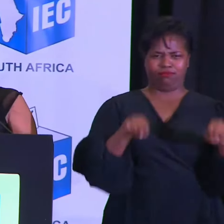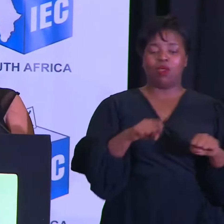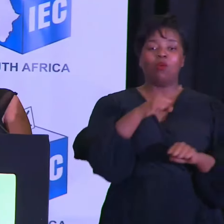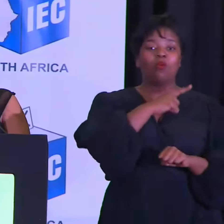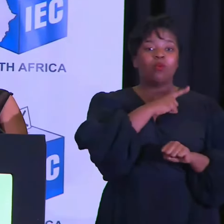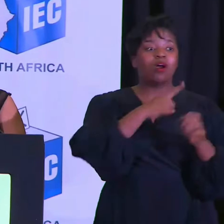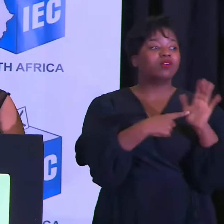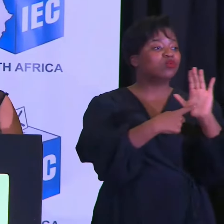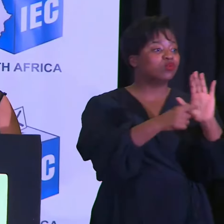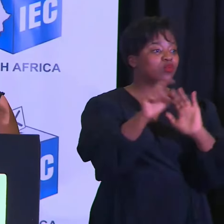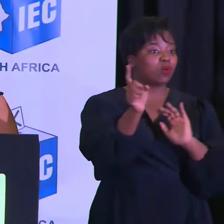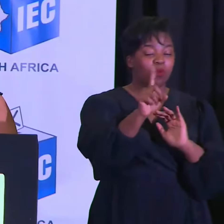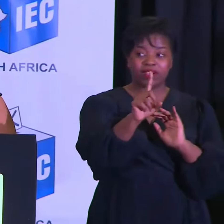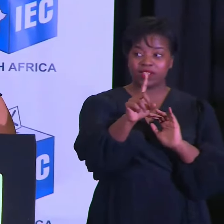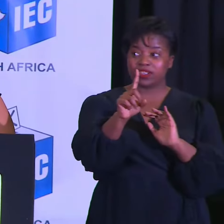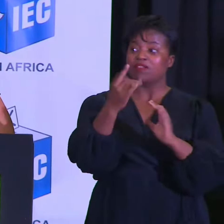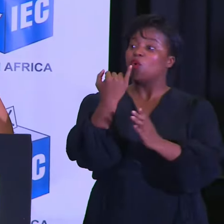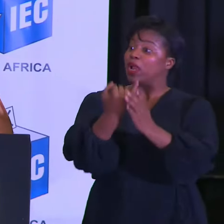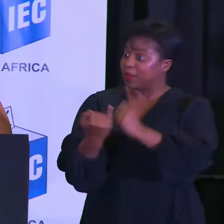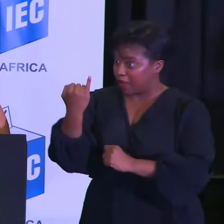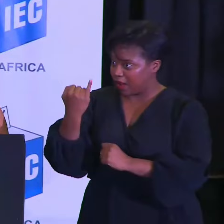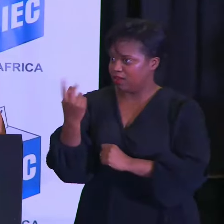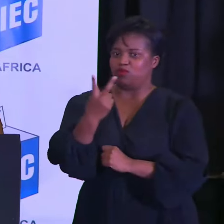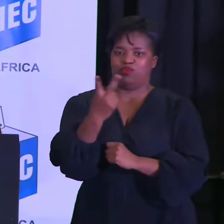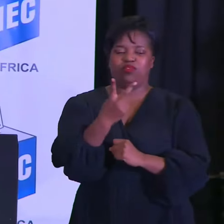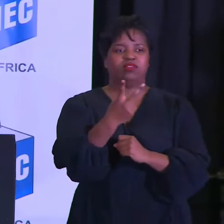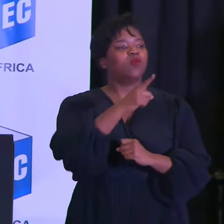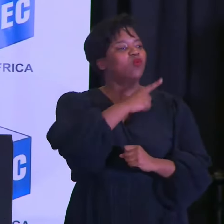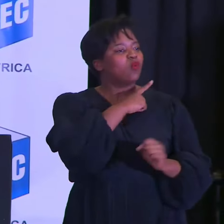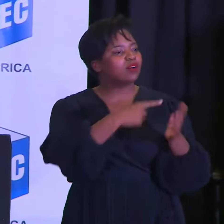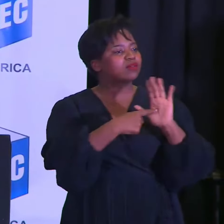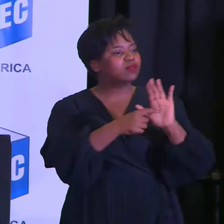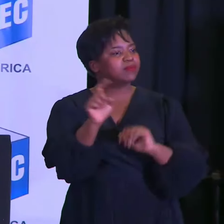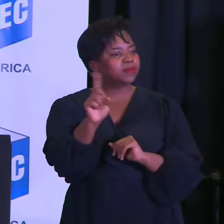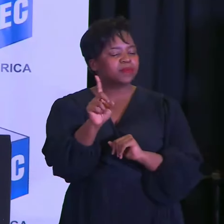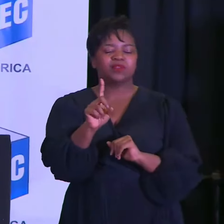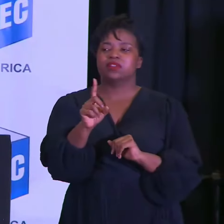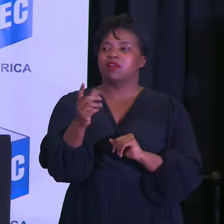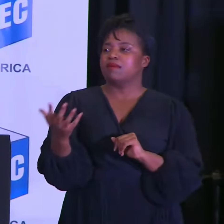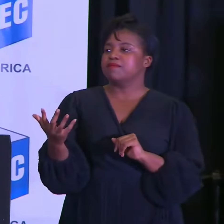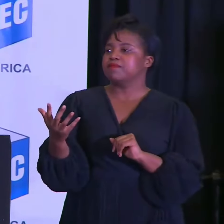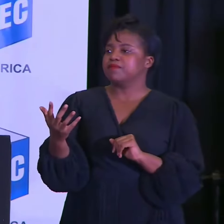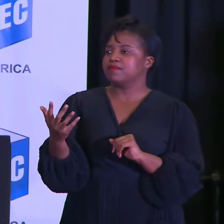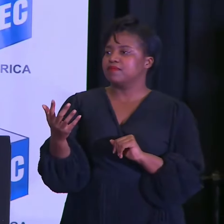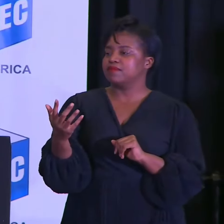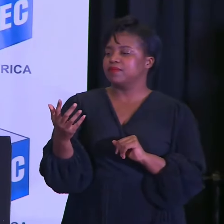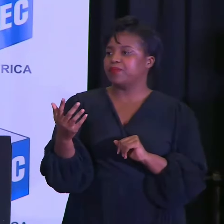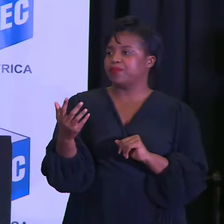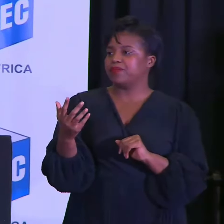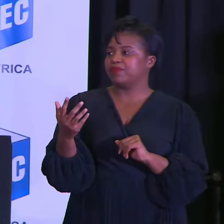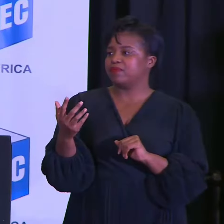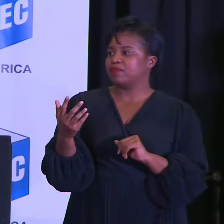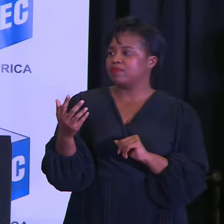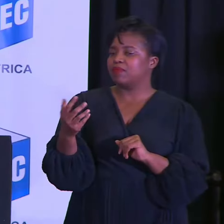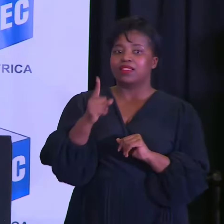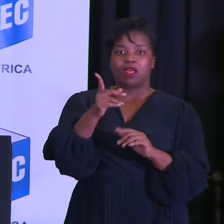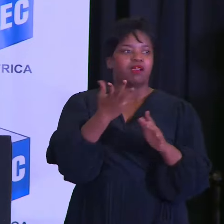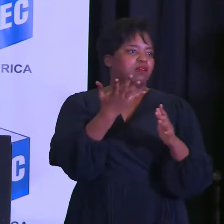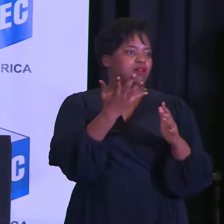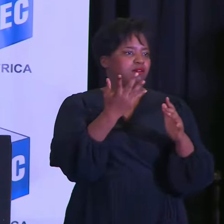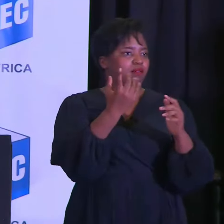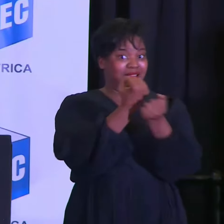indication, of course, as well as the independent candidates. It is an indication of the fact that the democracy